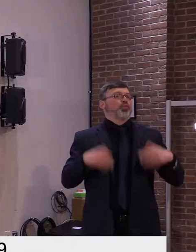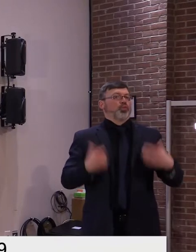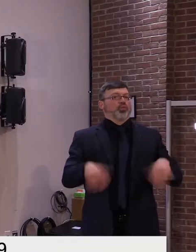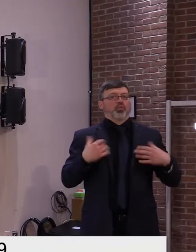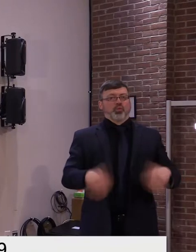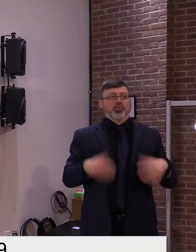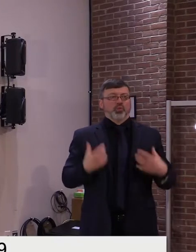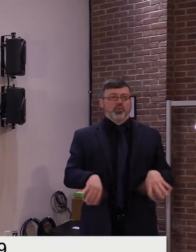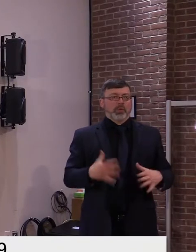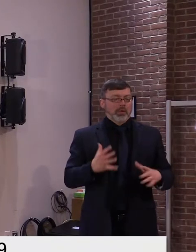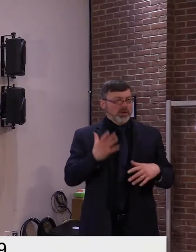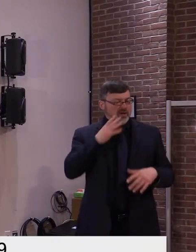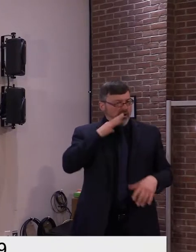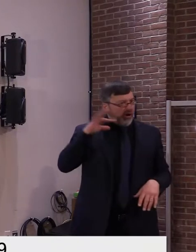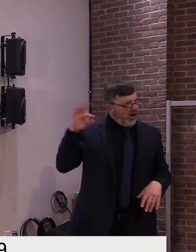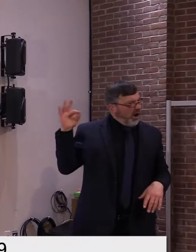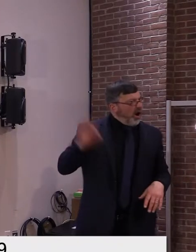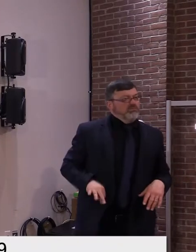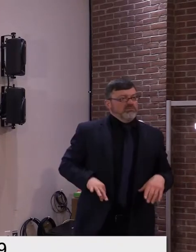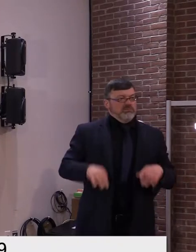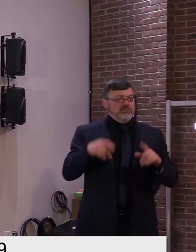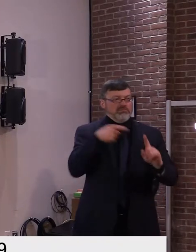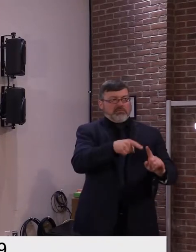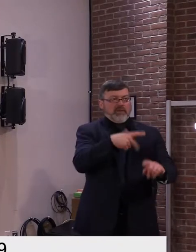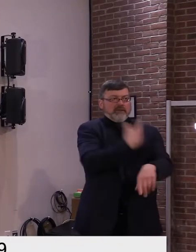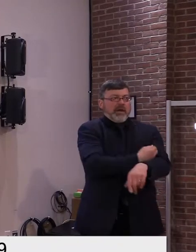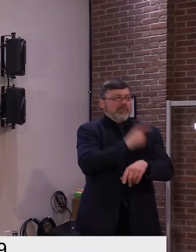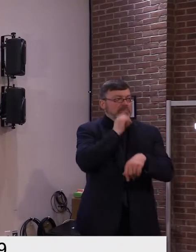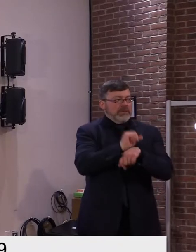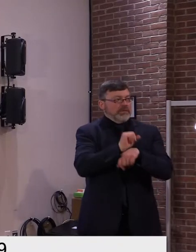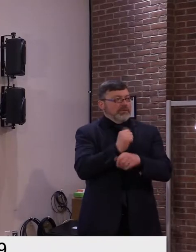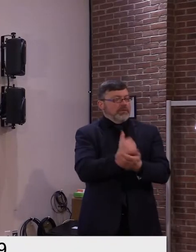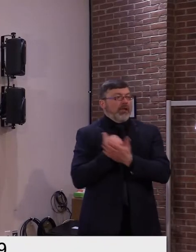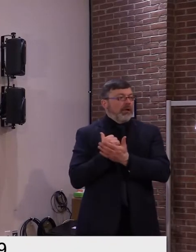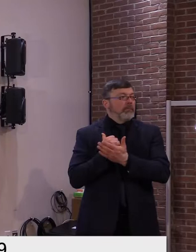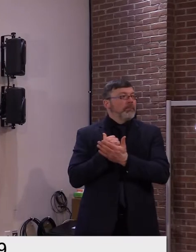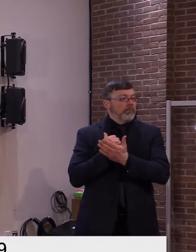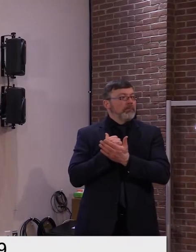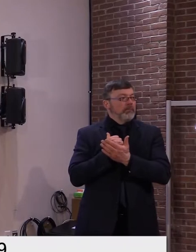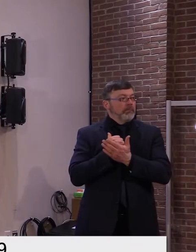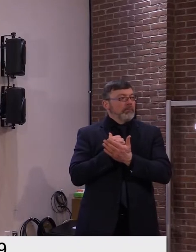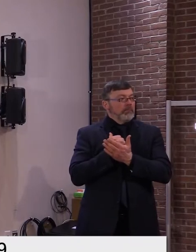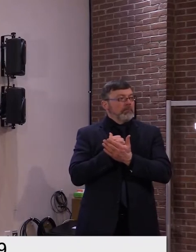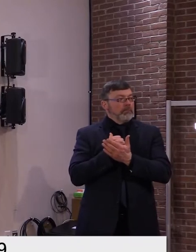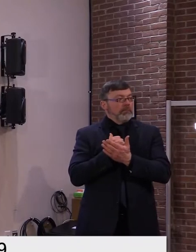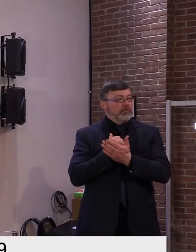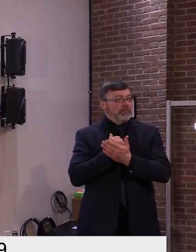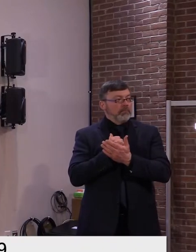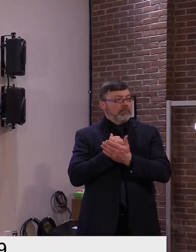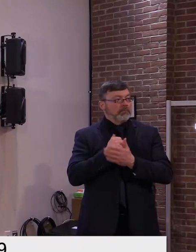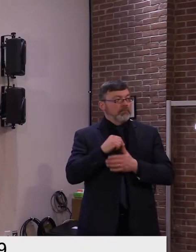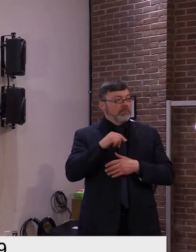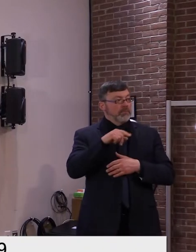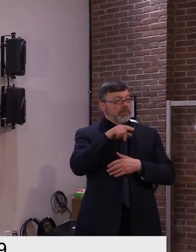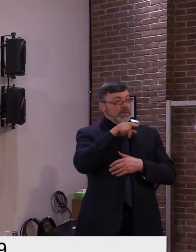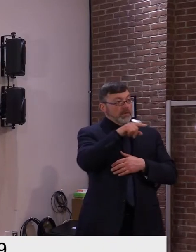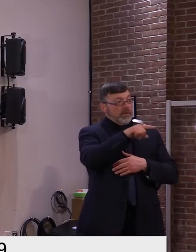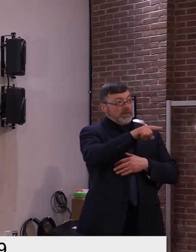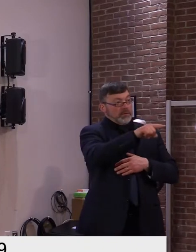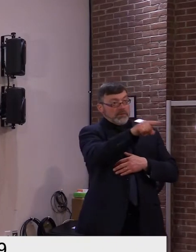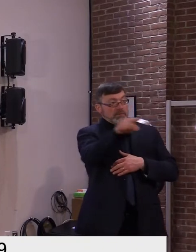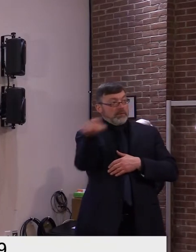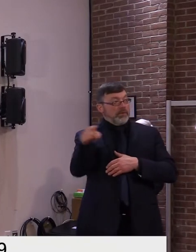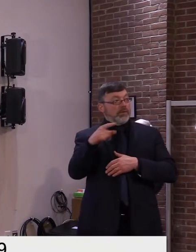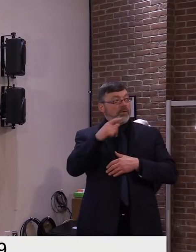asymptomatic infection following vaccination with an mRNA vaccine, even after one dose.